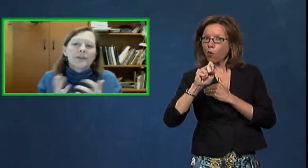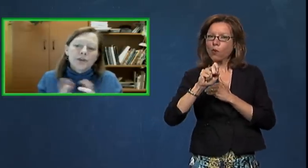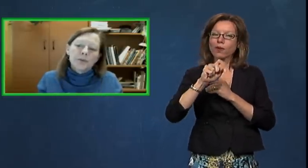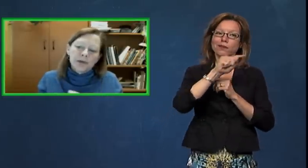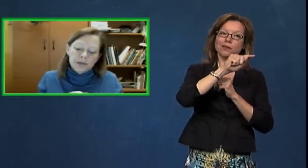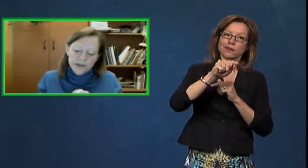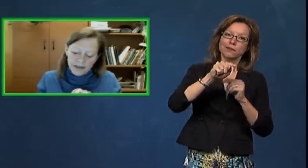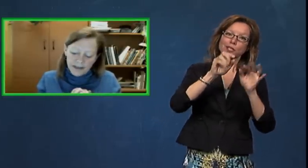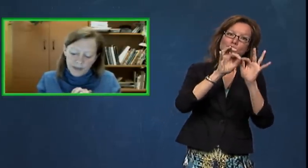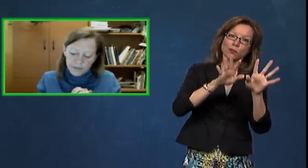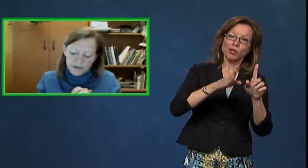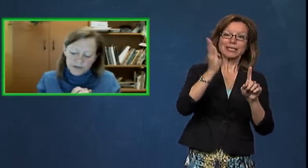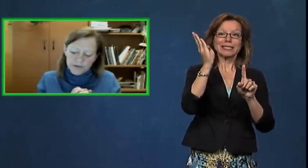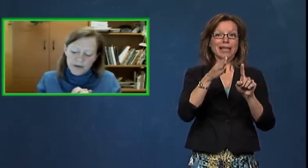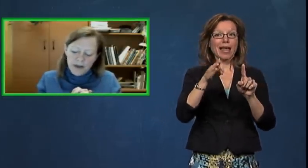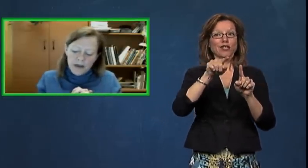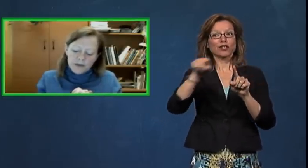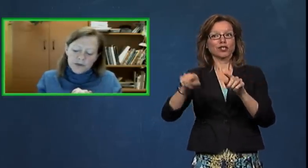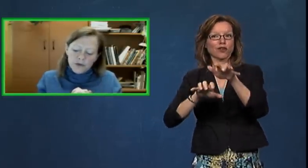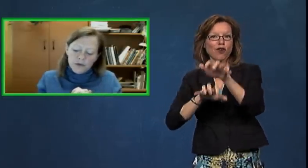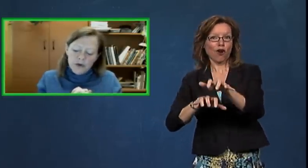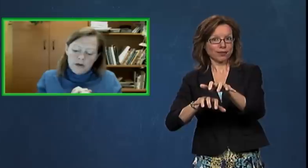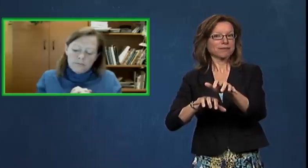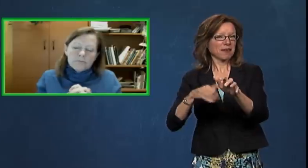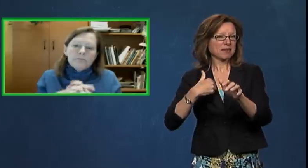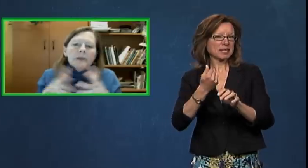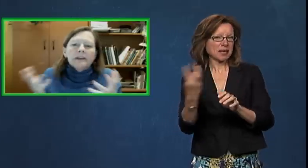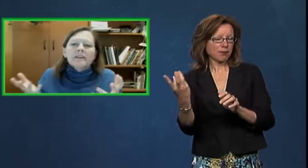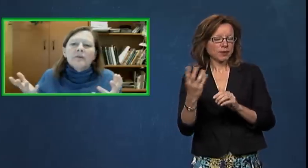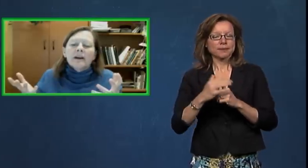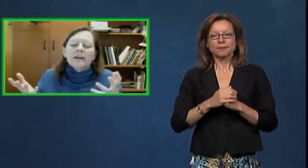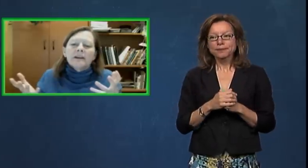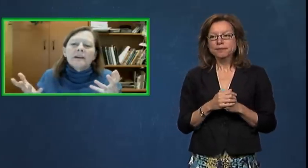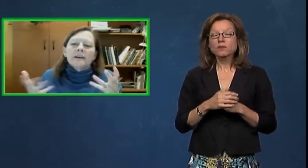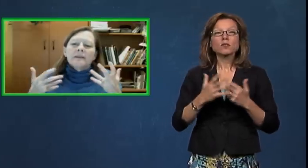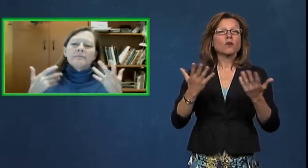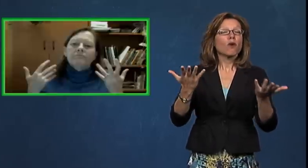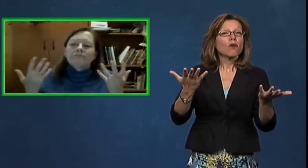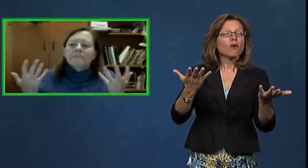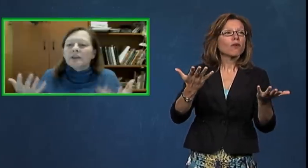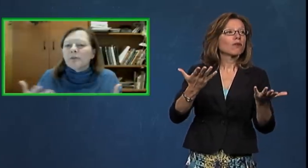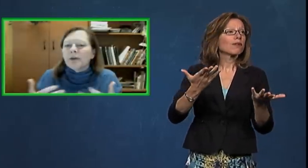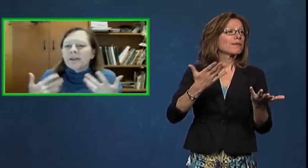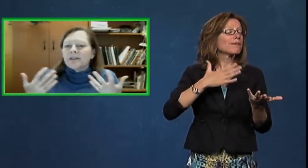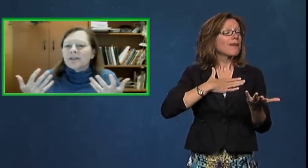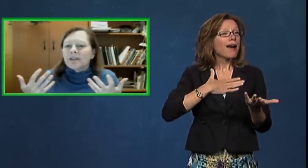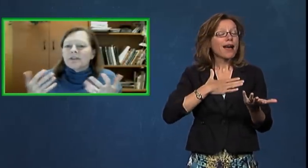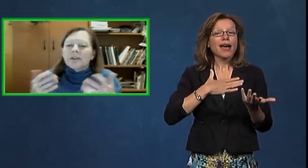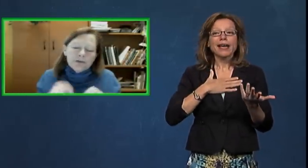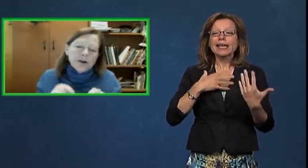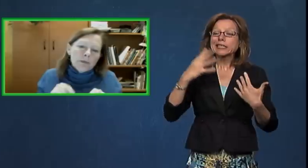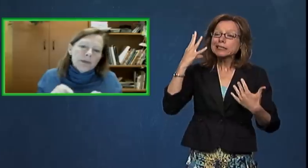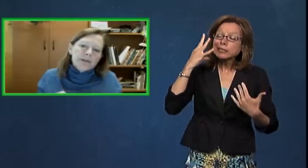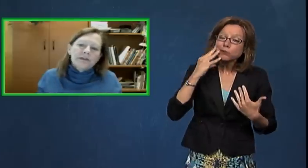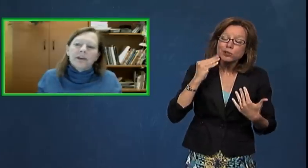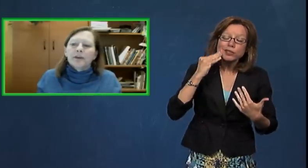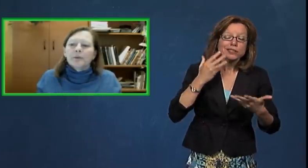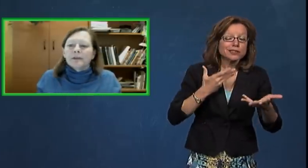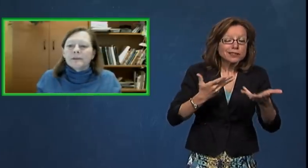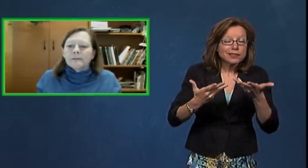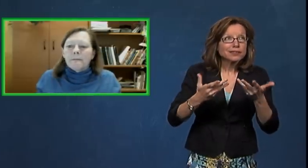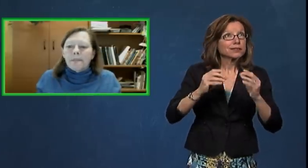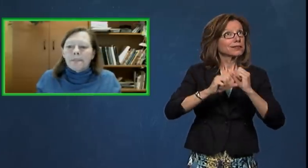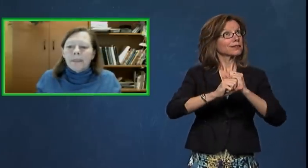both interpreters and captionists. So many of my experiences are from this